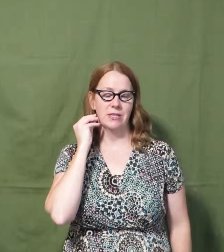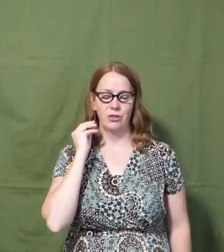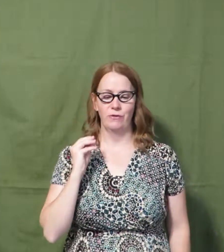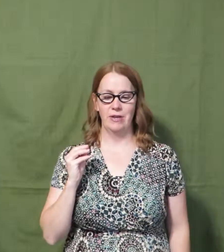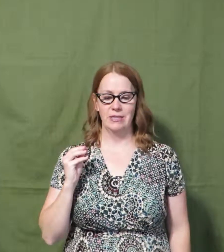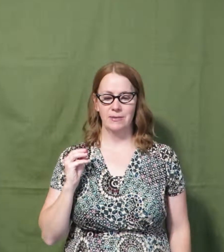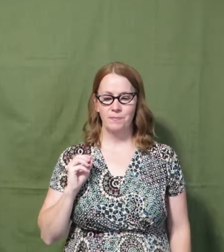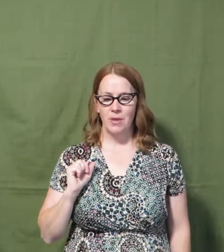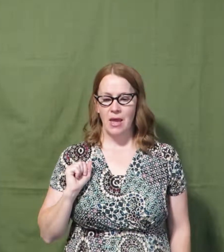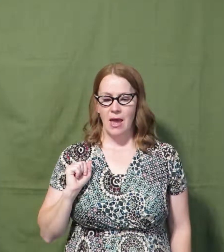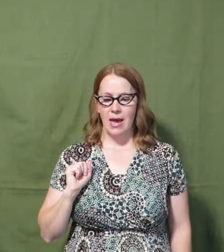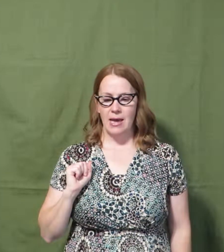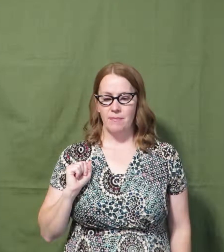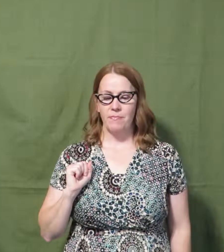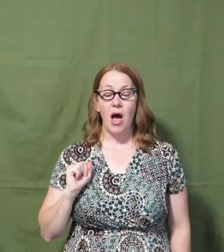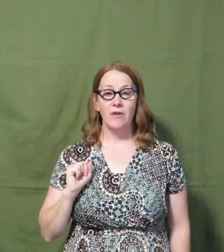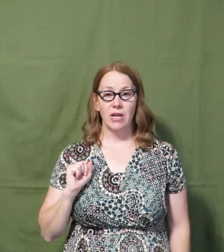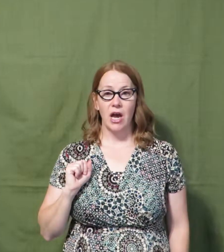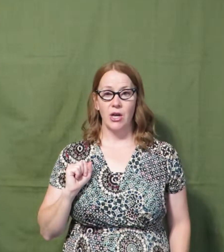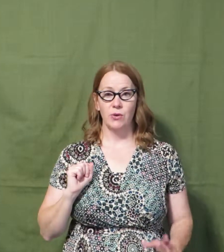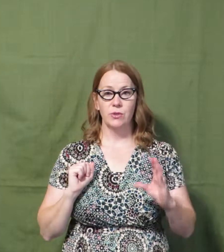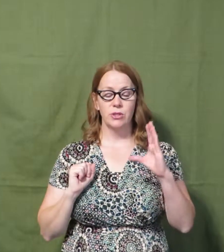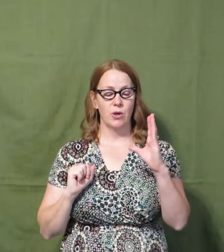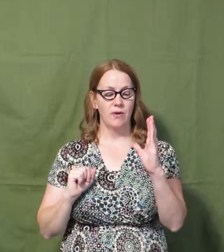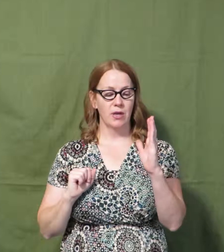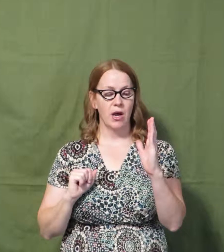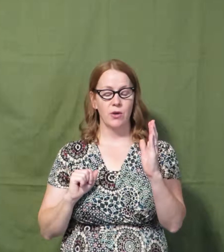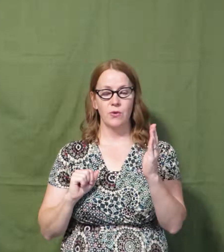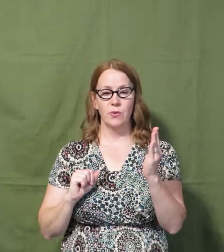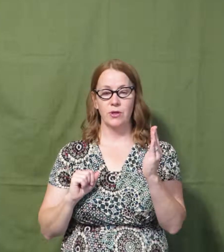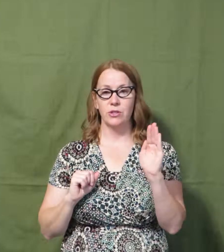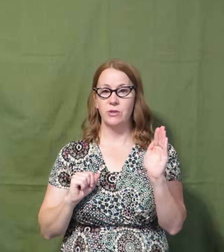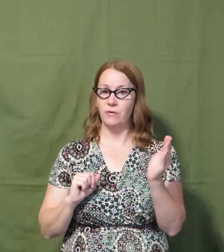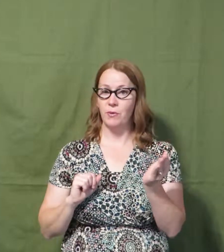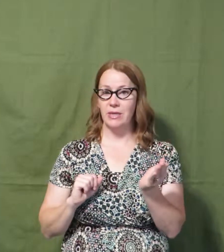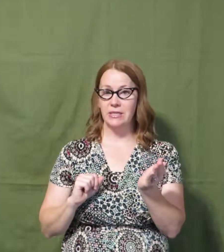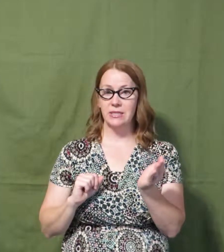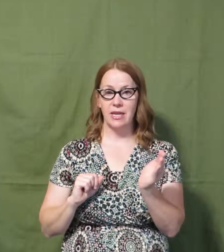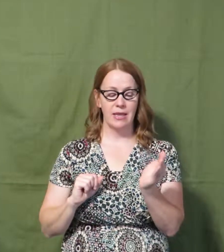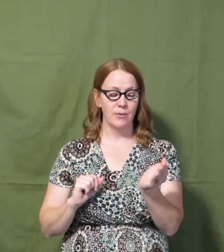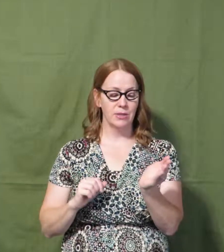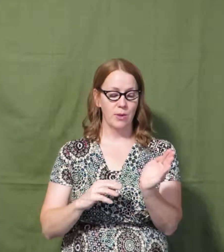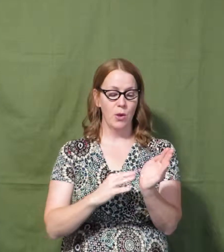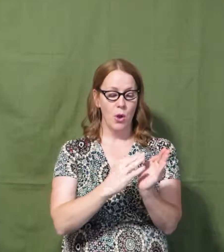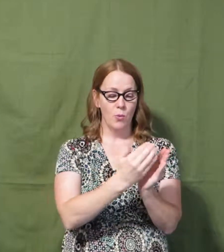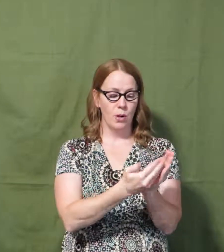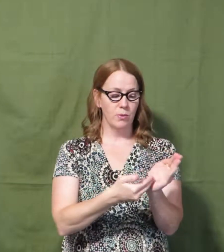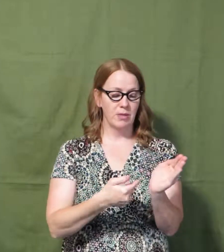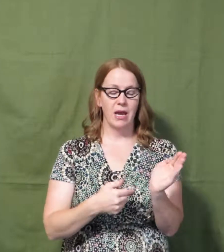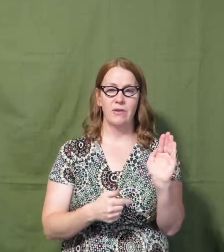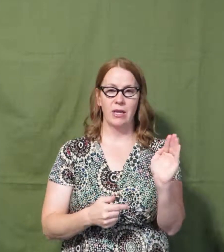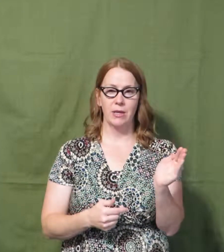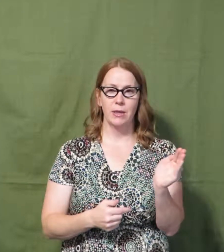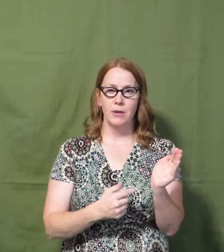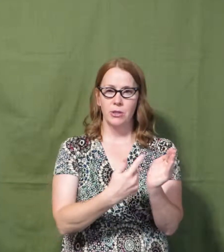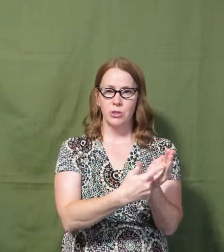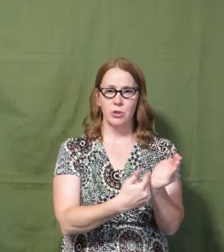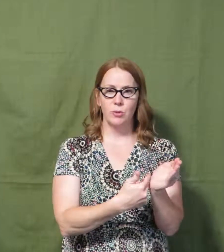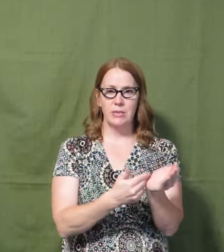on your face. Avocado. So avocado, there's two different ways to sign that one as well. One would be kind of like a scooped